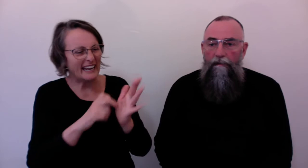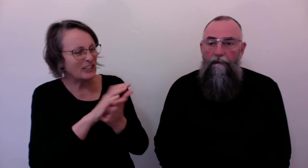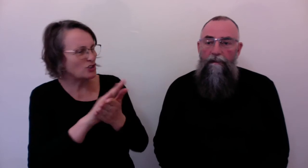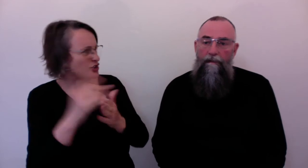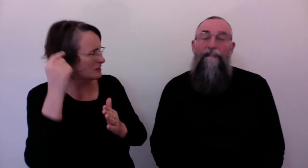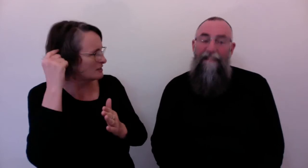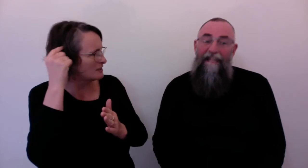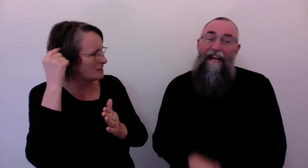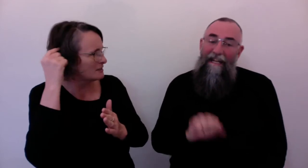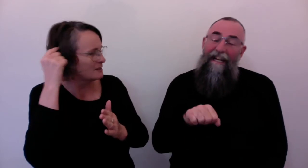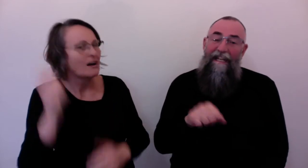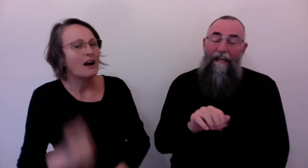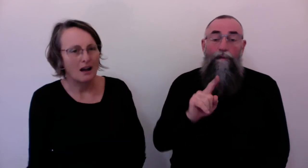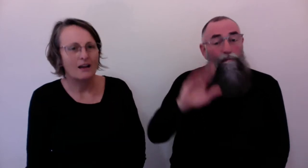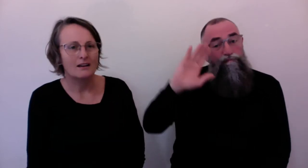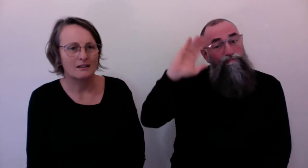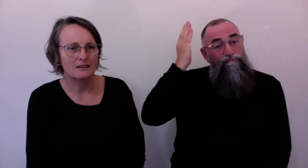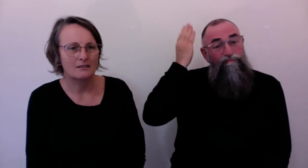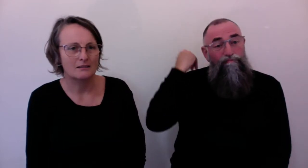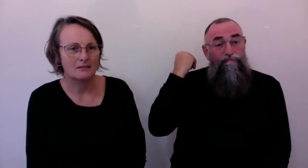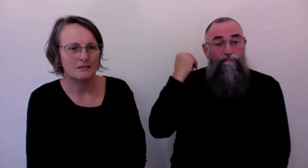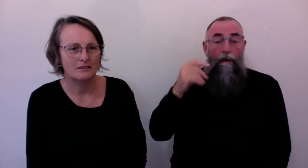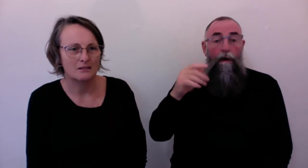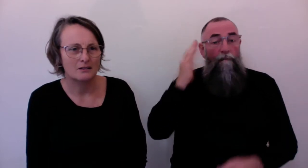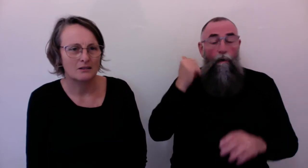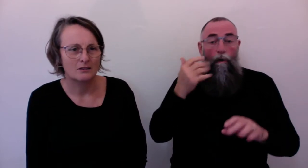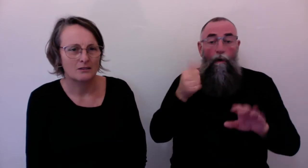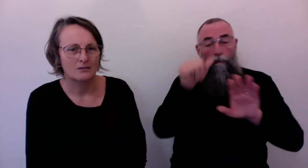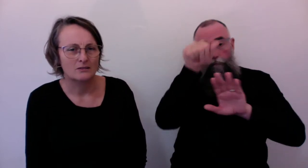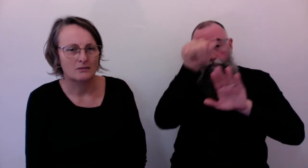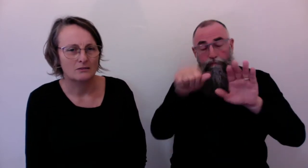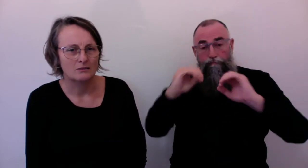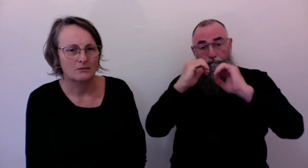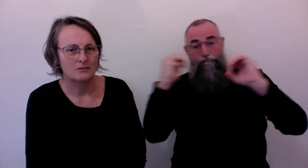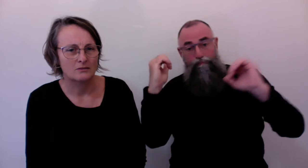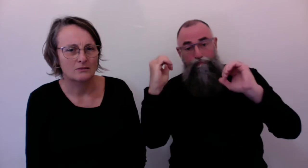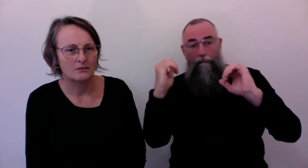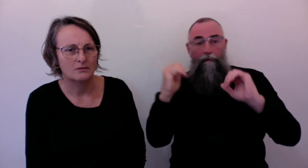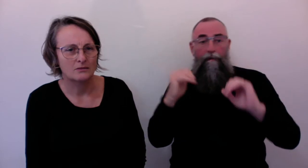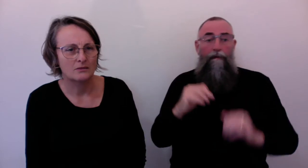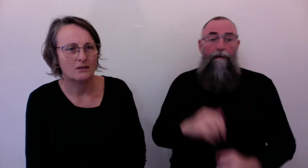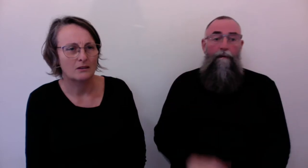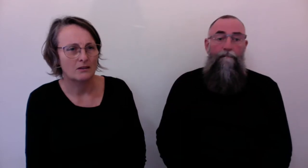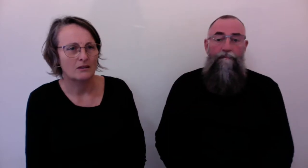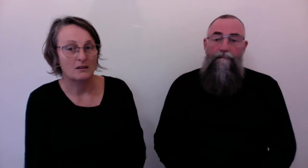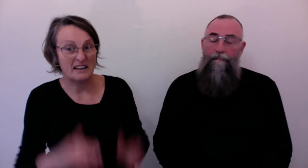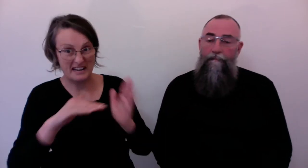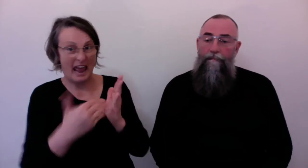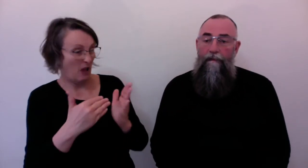itself. Because back in the days they used to cut your whole Yeah. head. But Wow. Now Yeah. keyhole surgery these days potentially. the